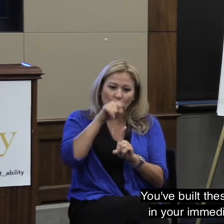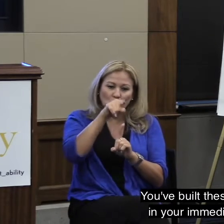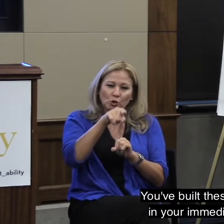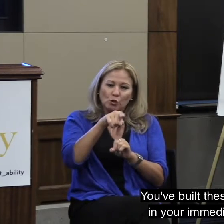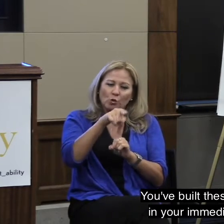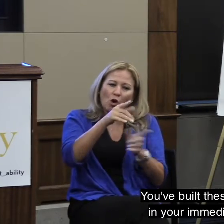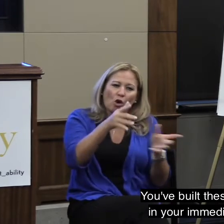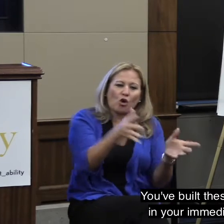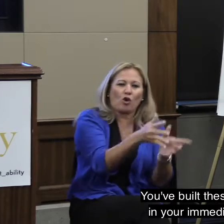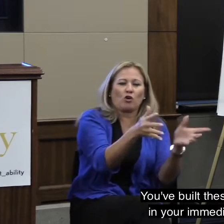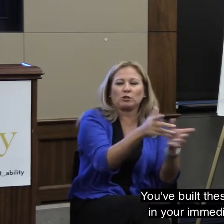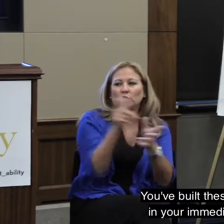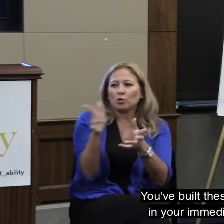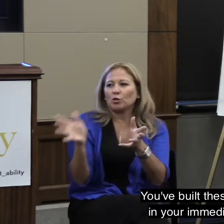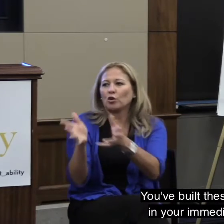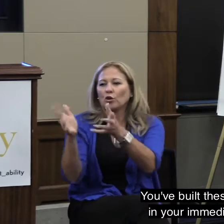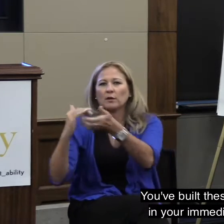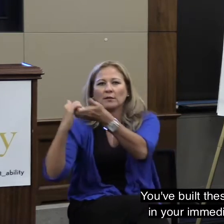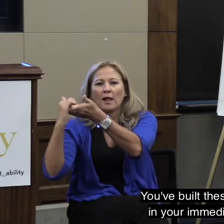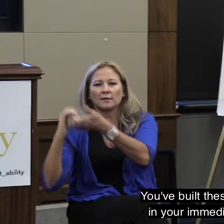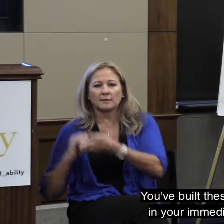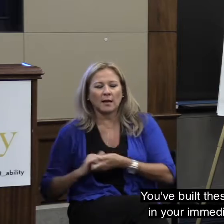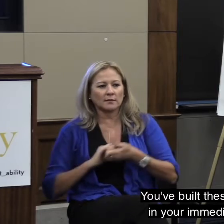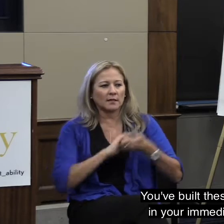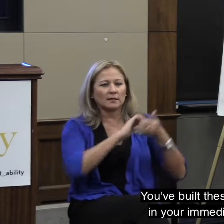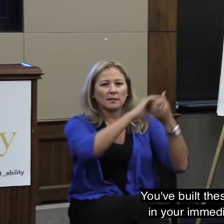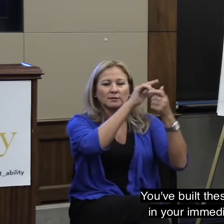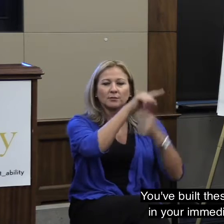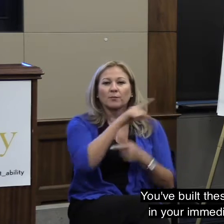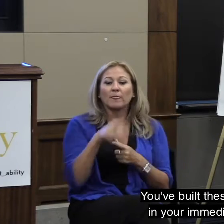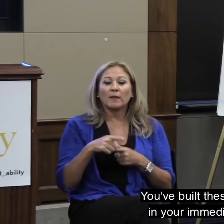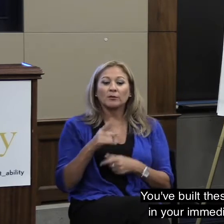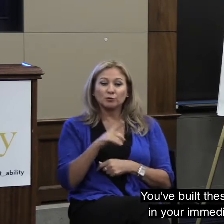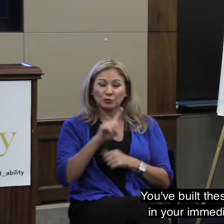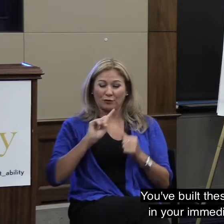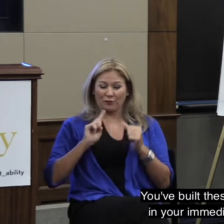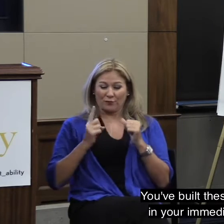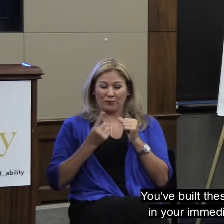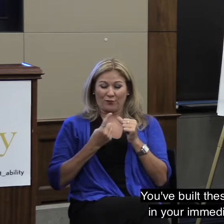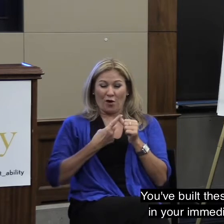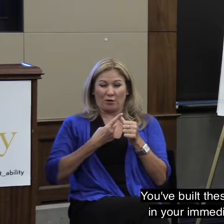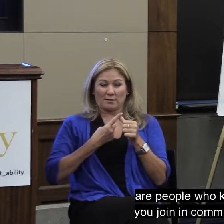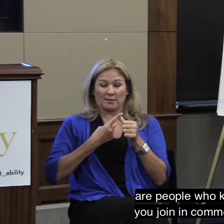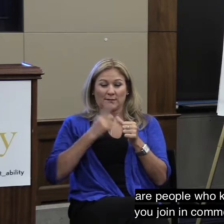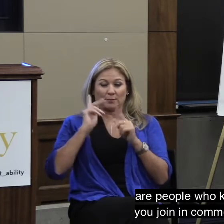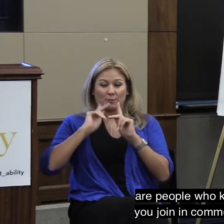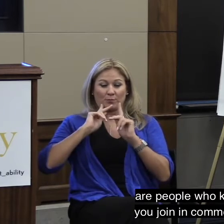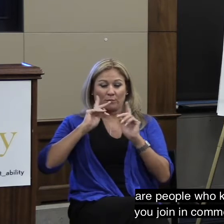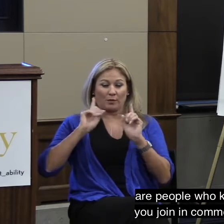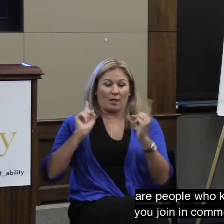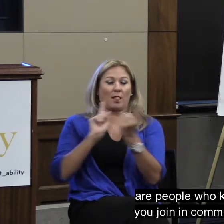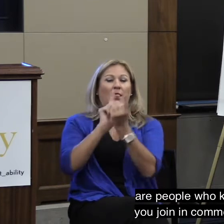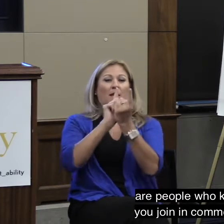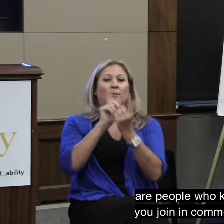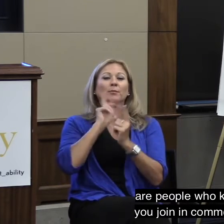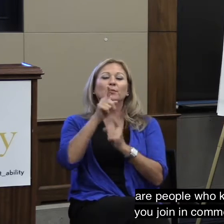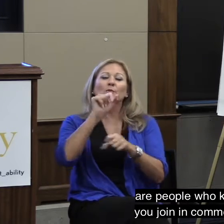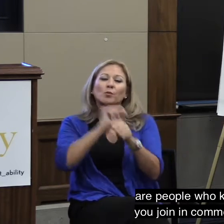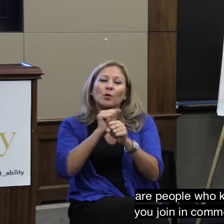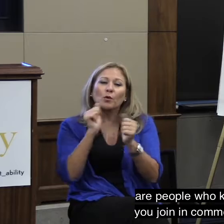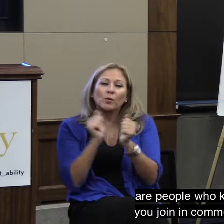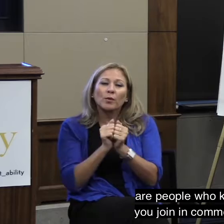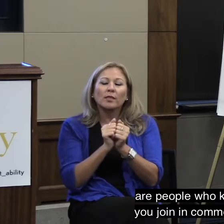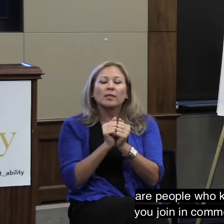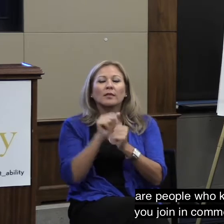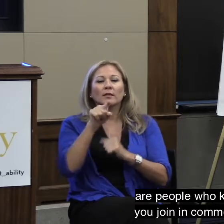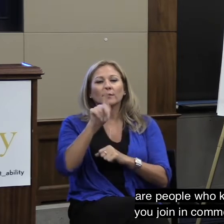up, you build these alliances. So imagine in your immediate first degree that there are people who know you, who you work with, and